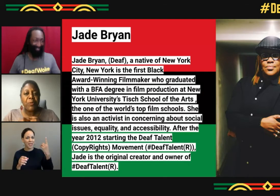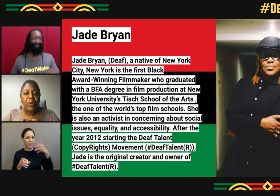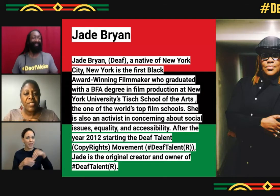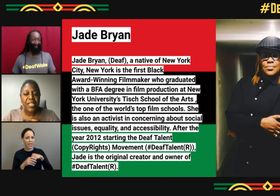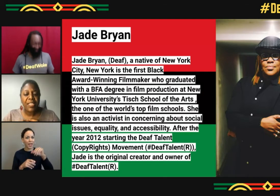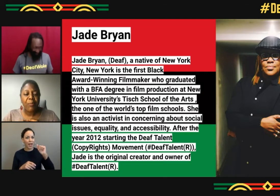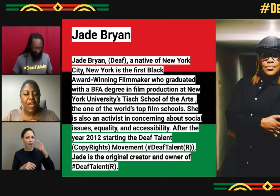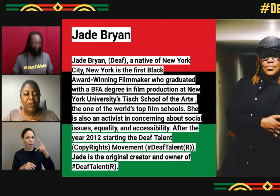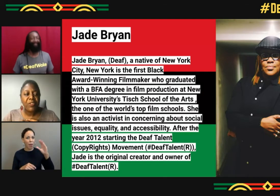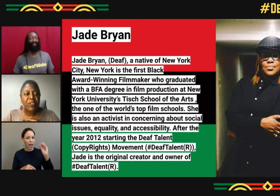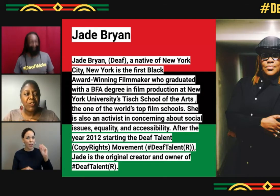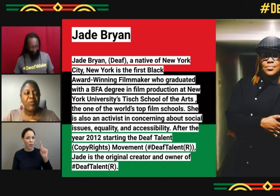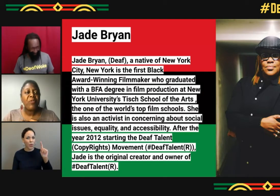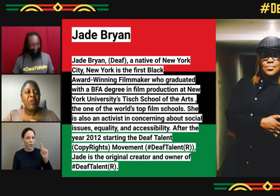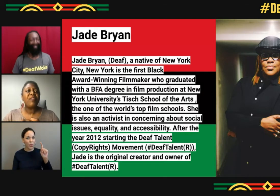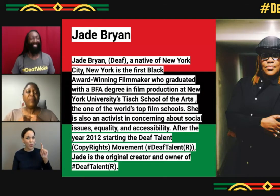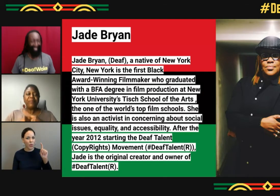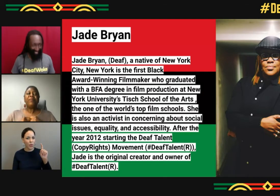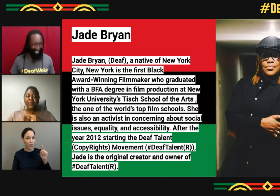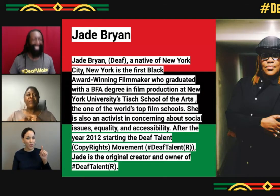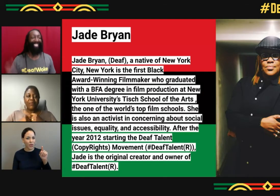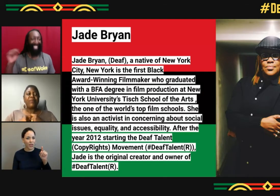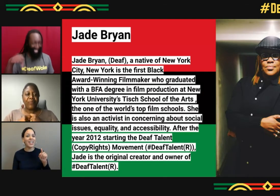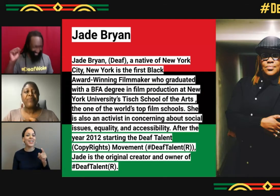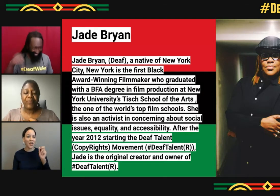Has she worked at the Apollo Theater before?